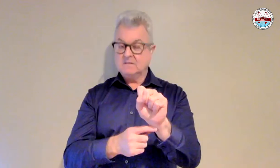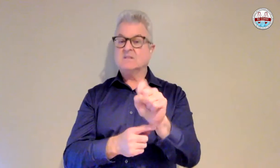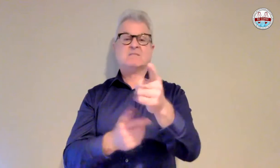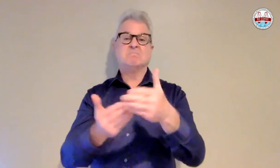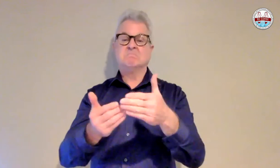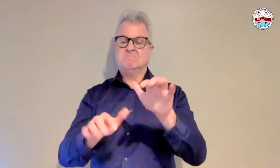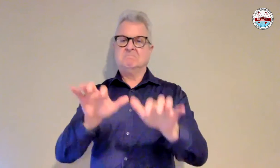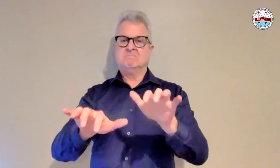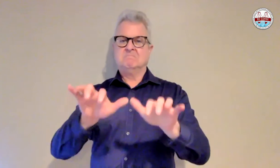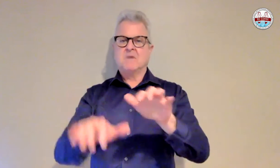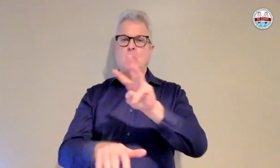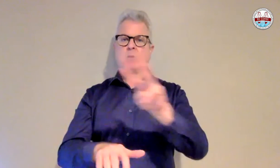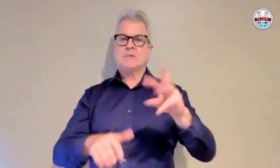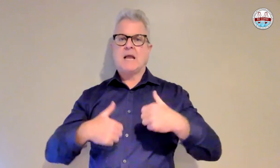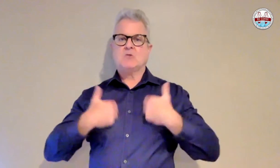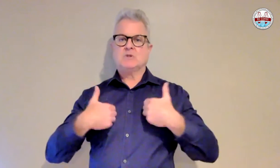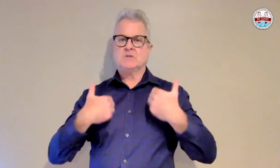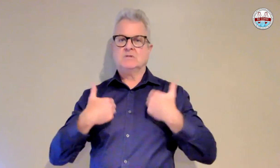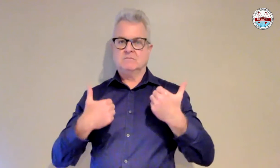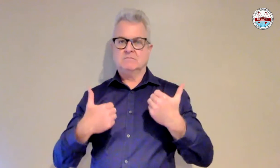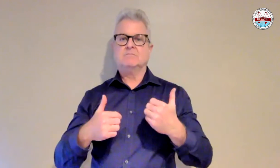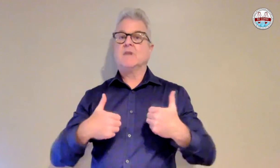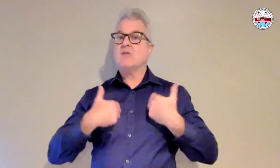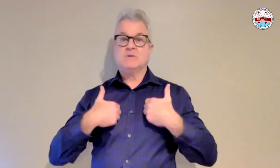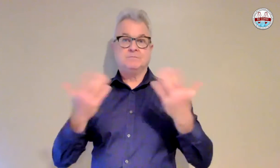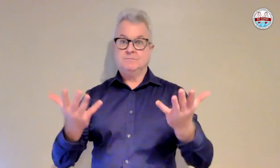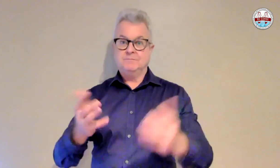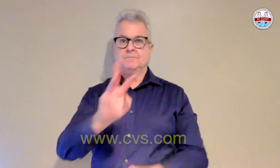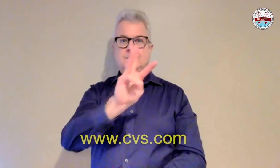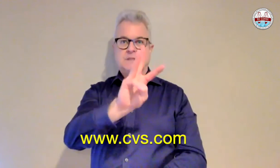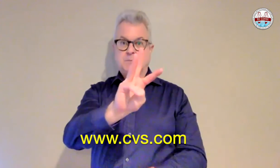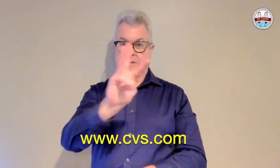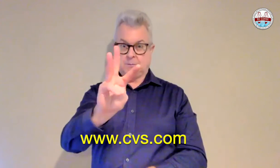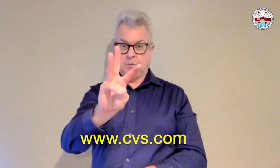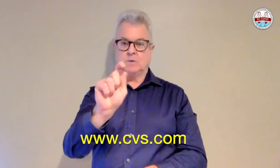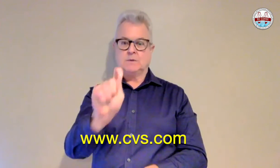If you want to go to CVS, you will click on the website for CVS,